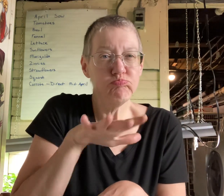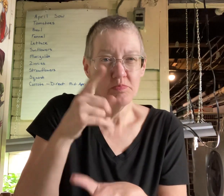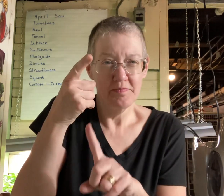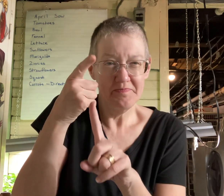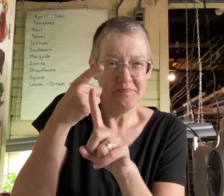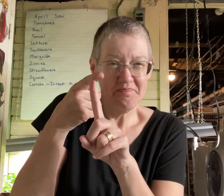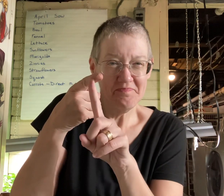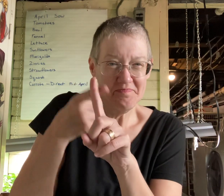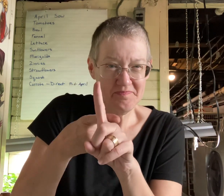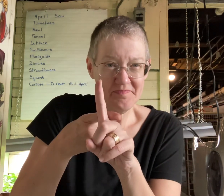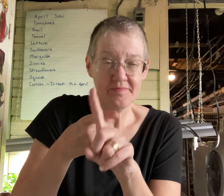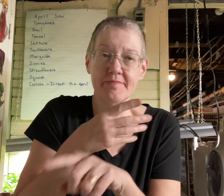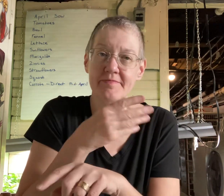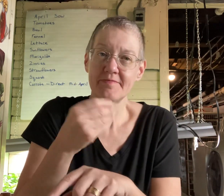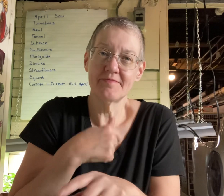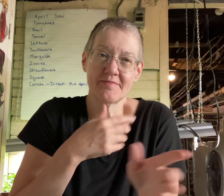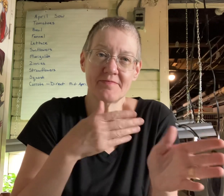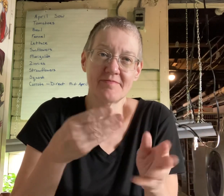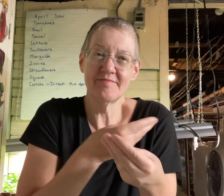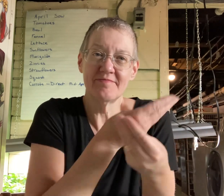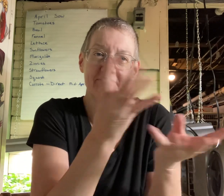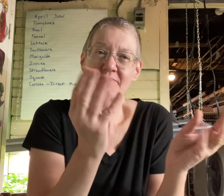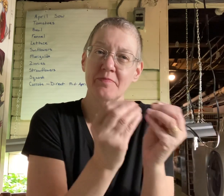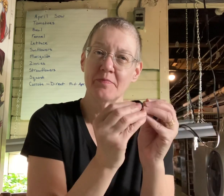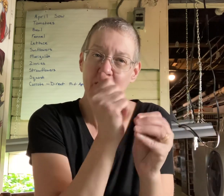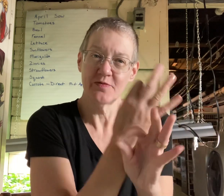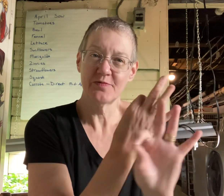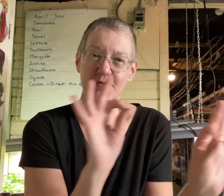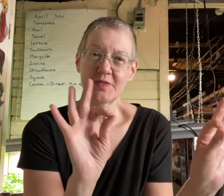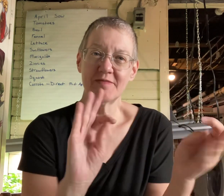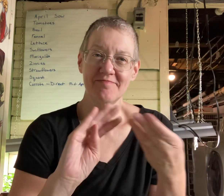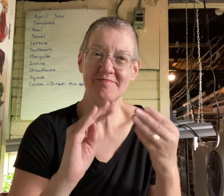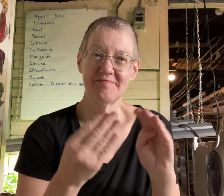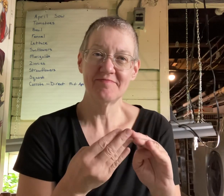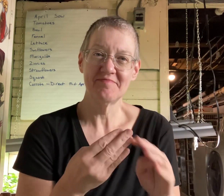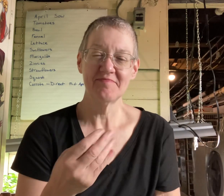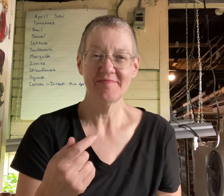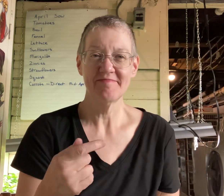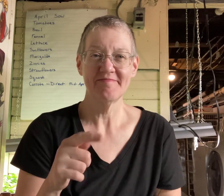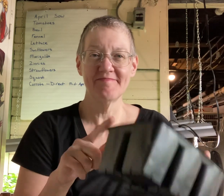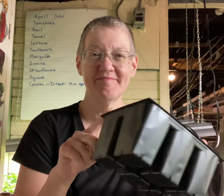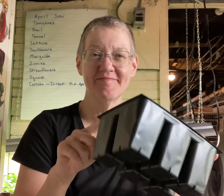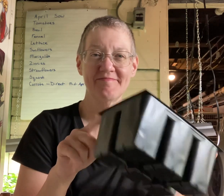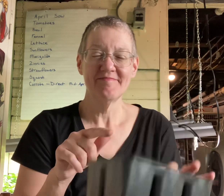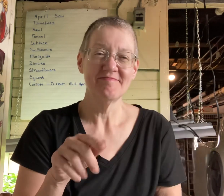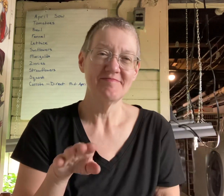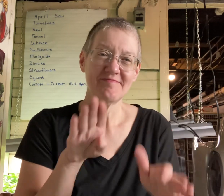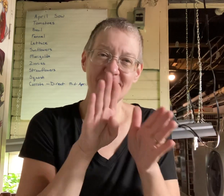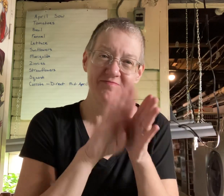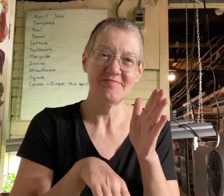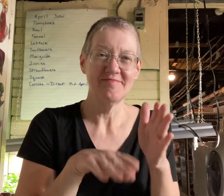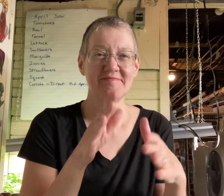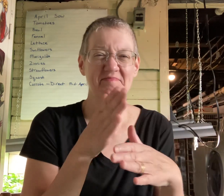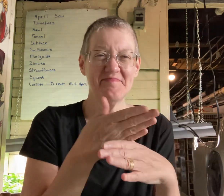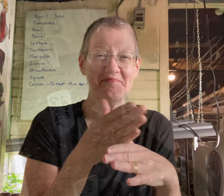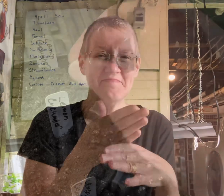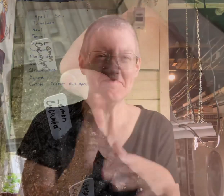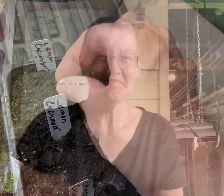out these trays really quickly and they're going to grow in these for about a month. But I'm giving most of these free away to the community, and this is